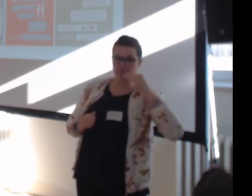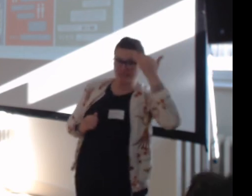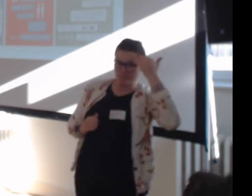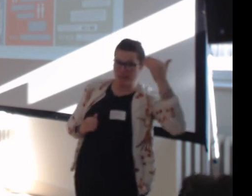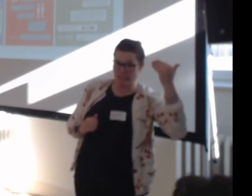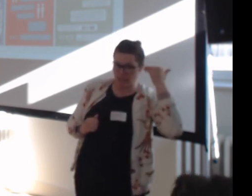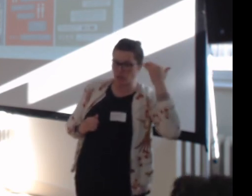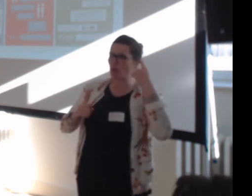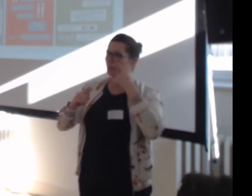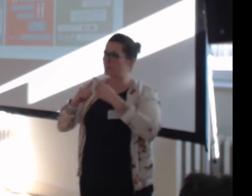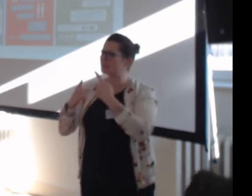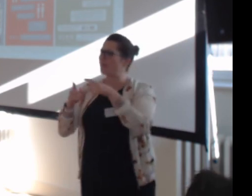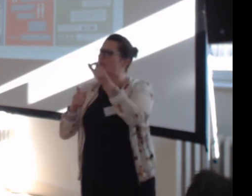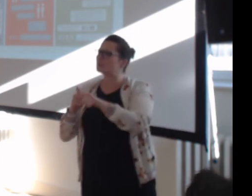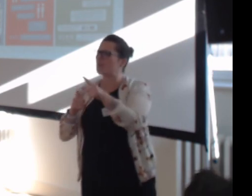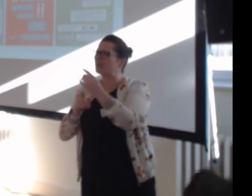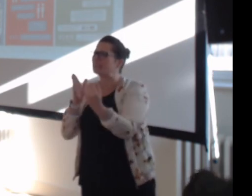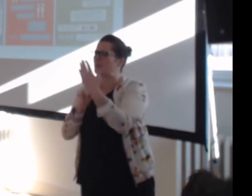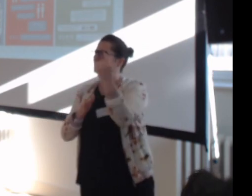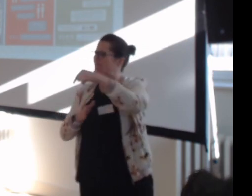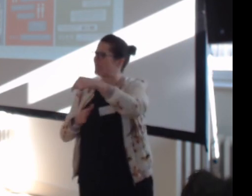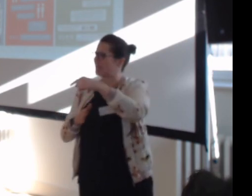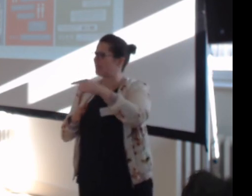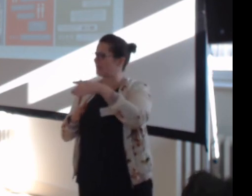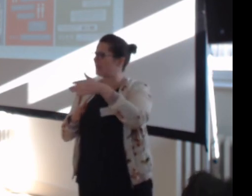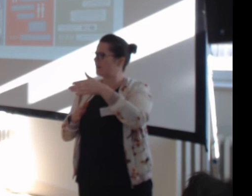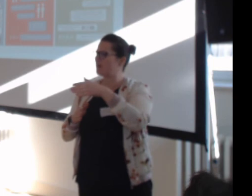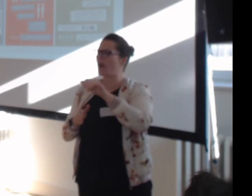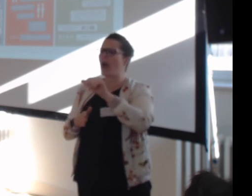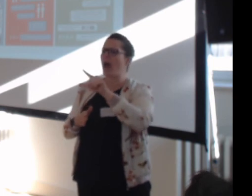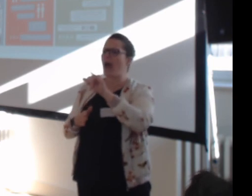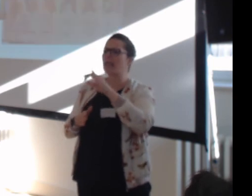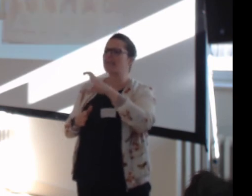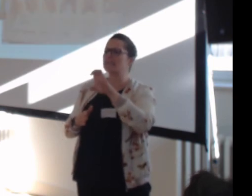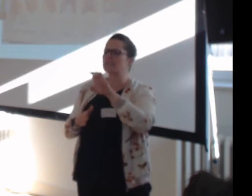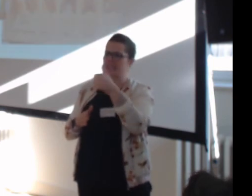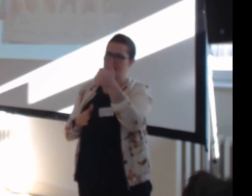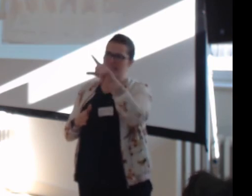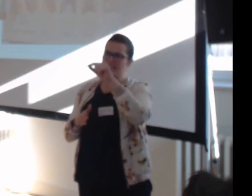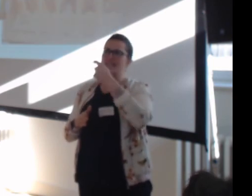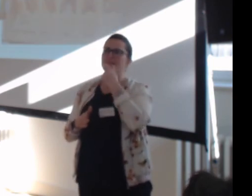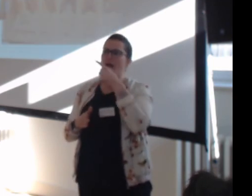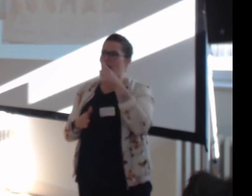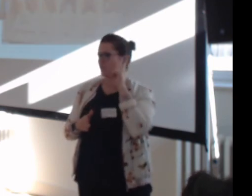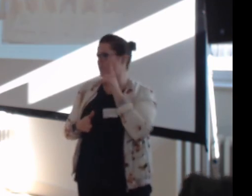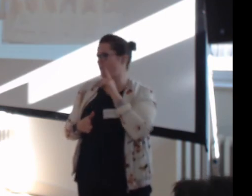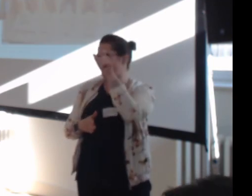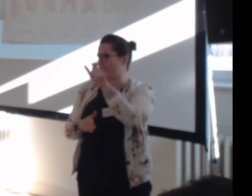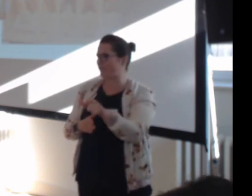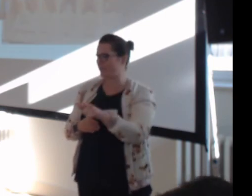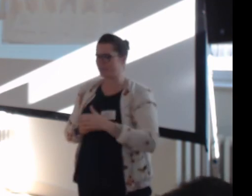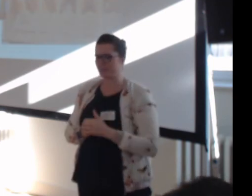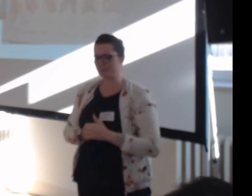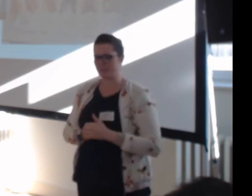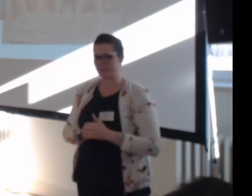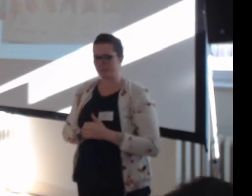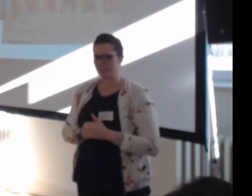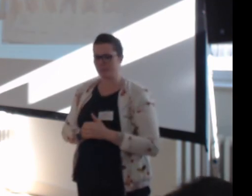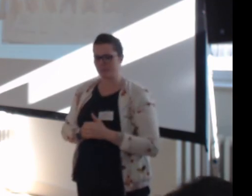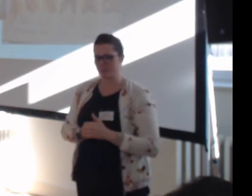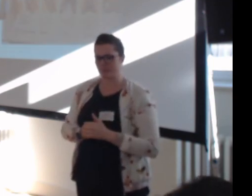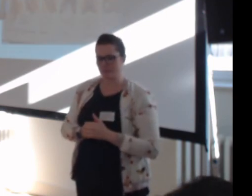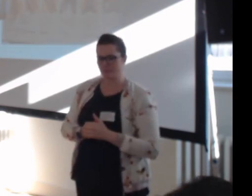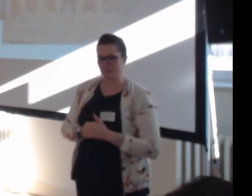son Issam, who are new in our country. We start with Alice, who is 16 and deaf. My own